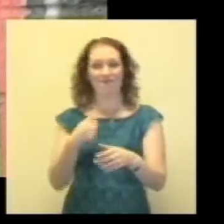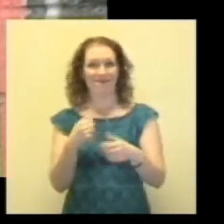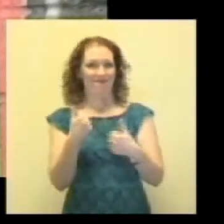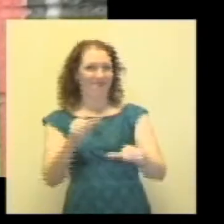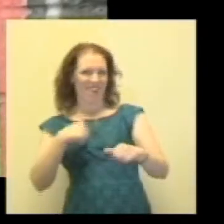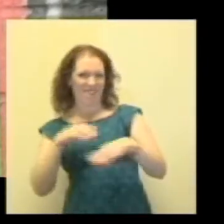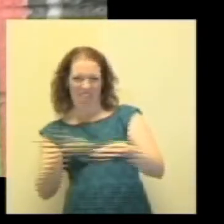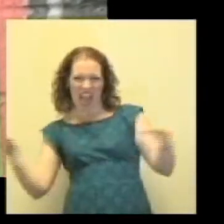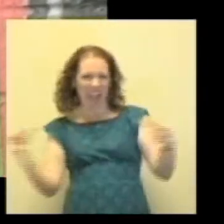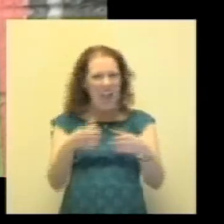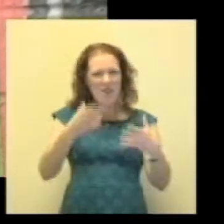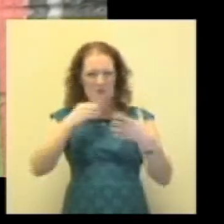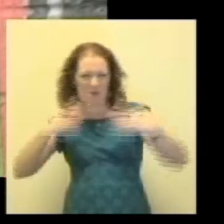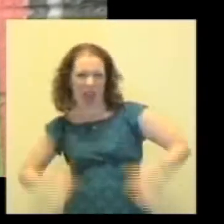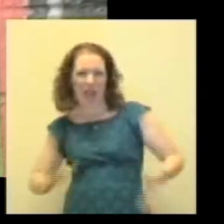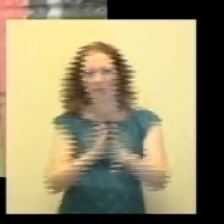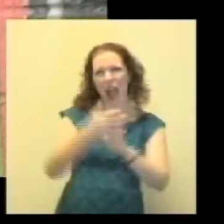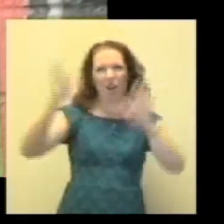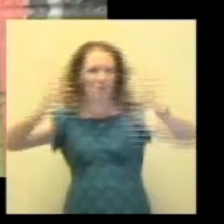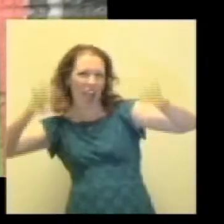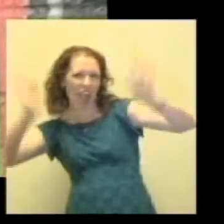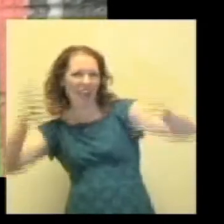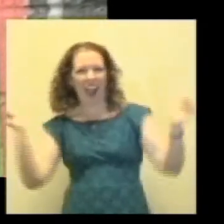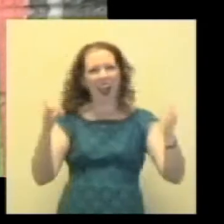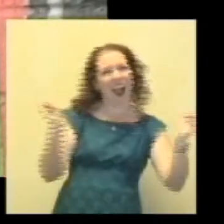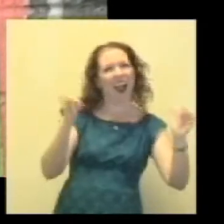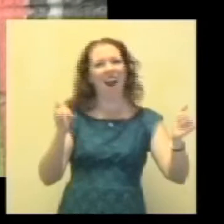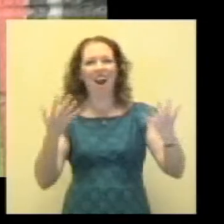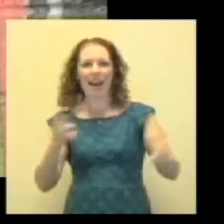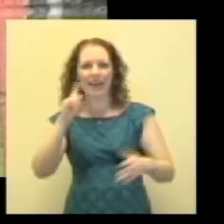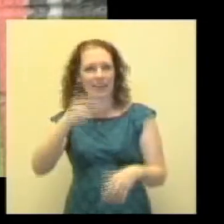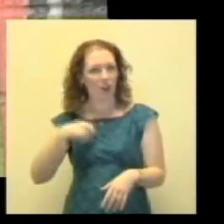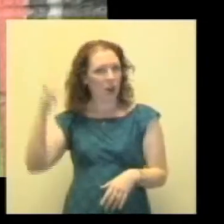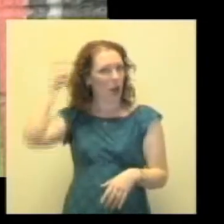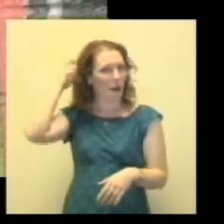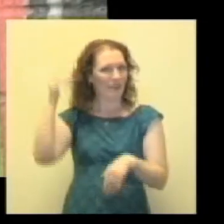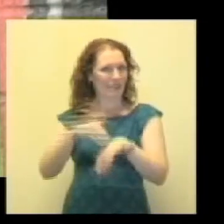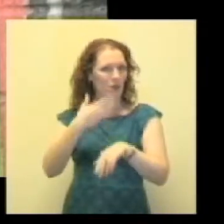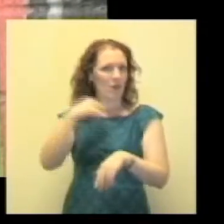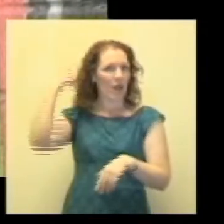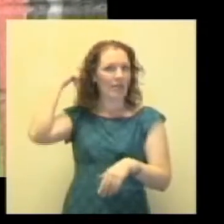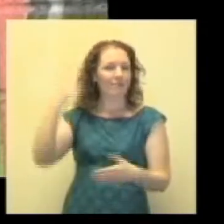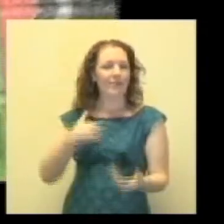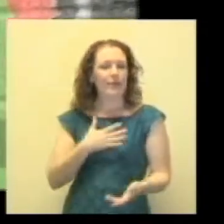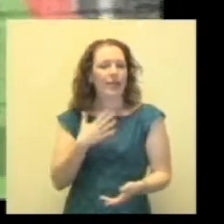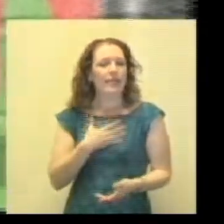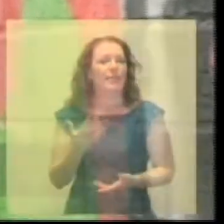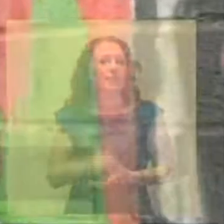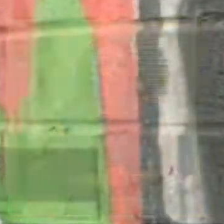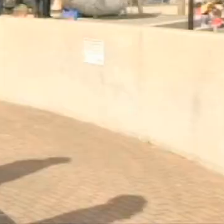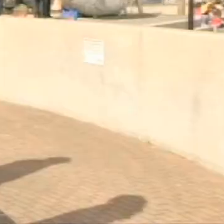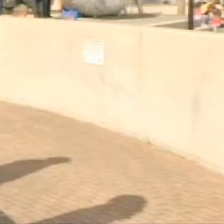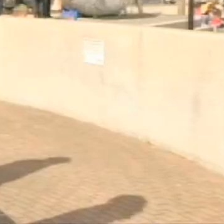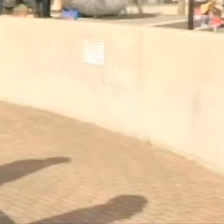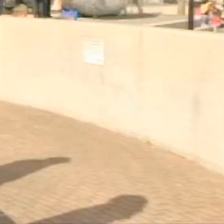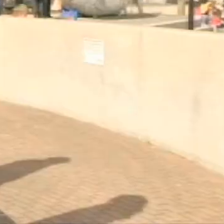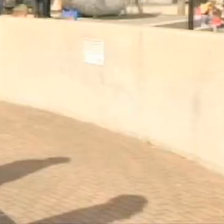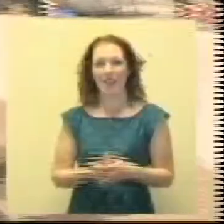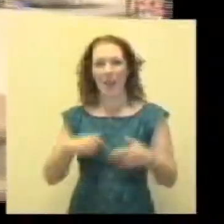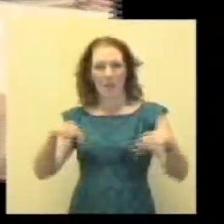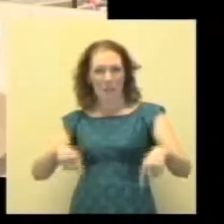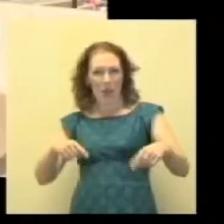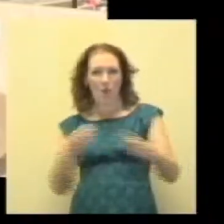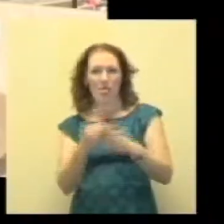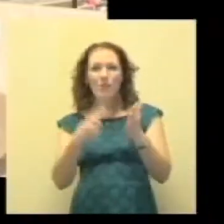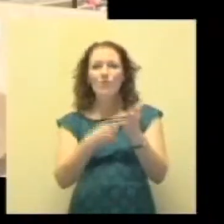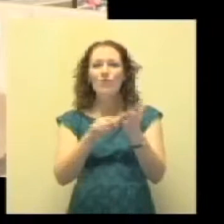first year I want to mess about in the room with my friend, but then I can't because my cochlear implants will get there, so I feel off there.